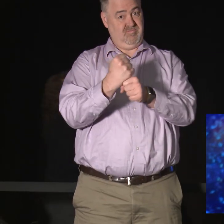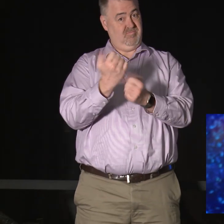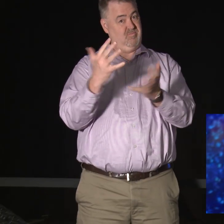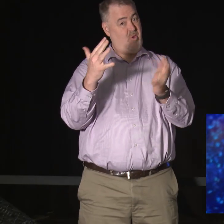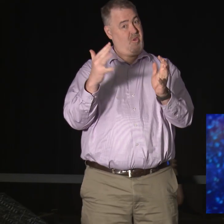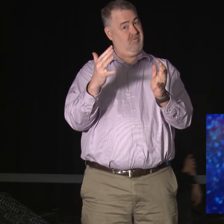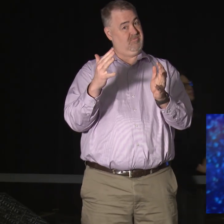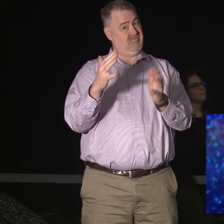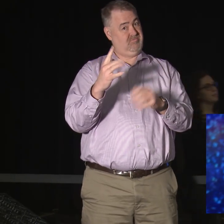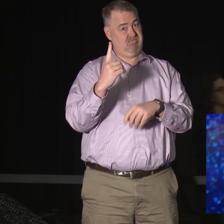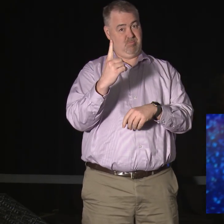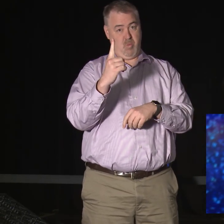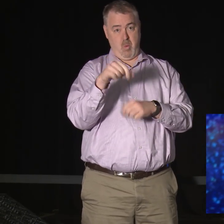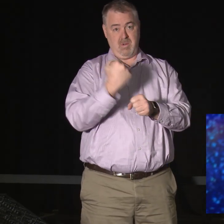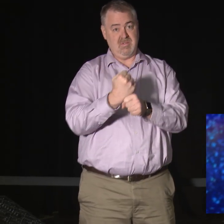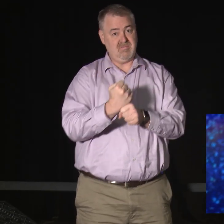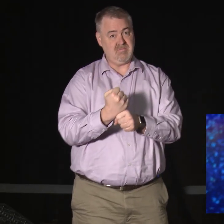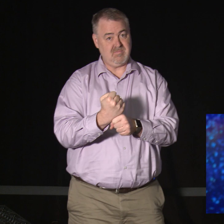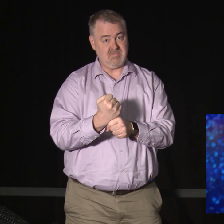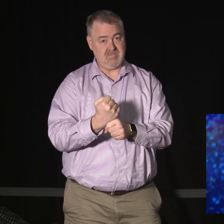1 year.